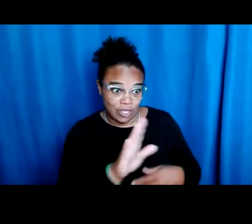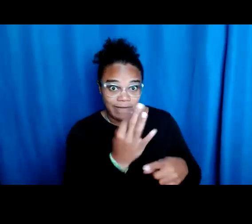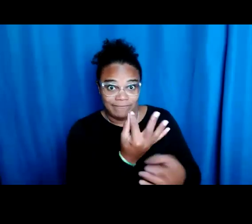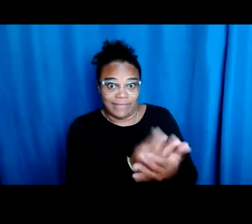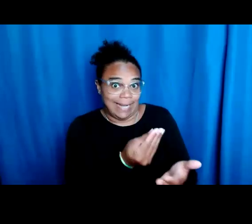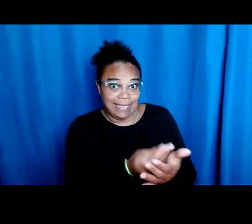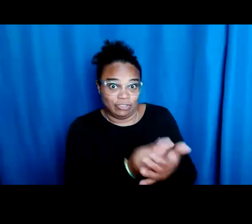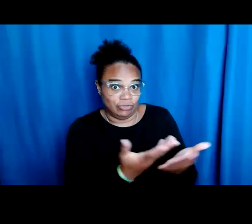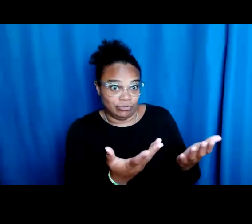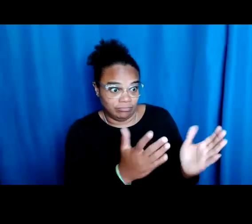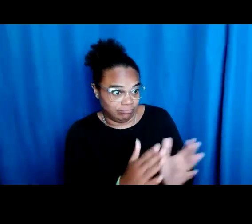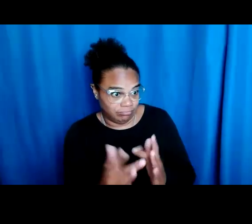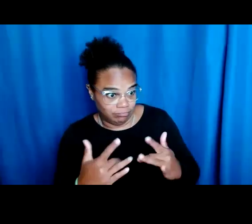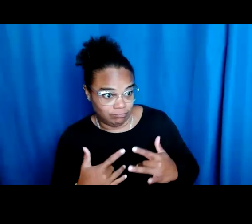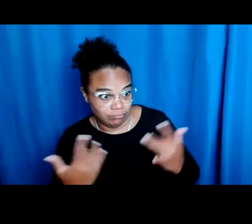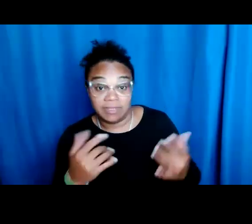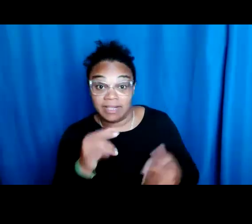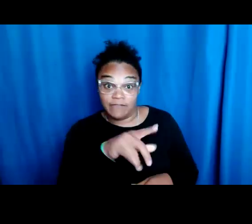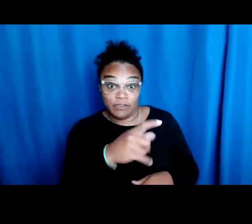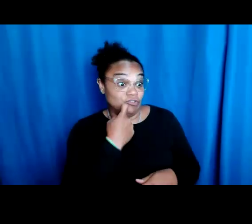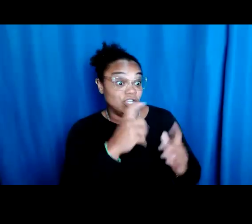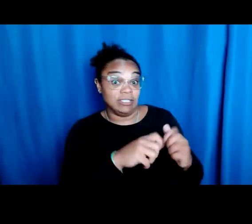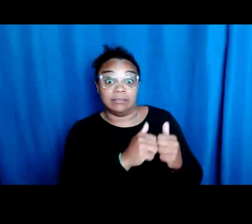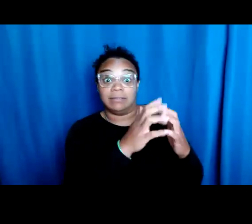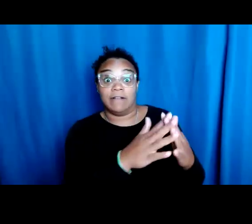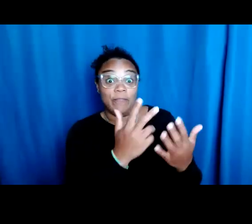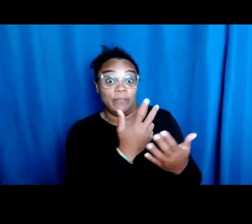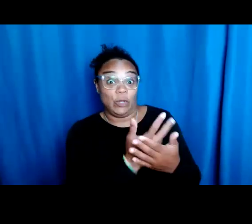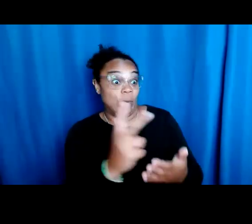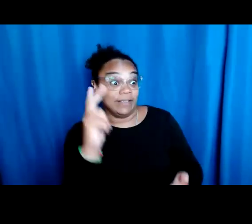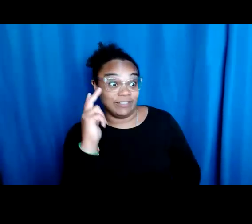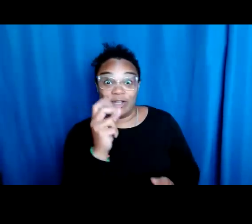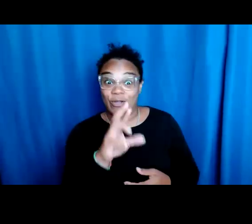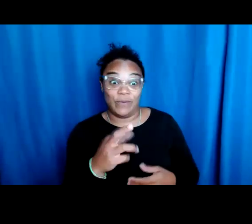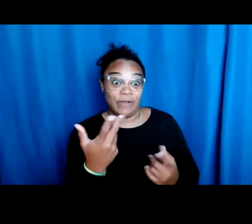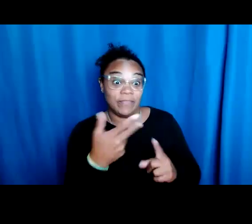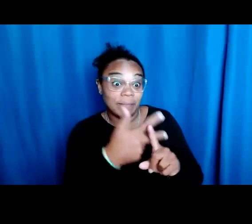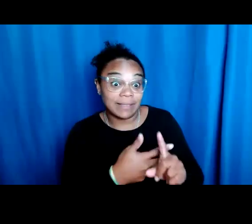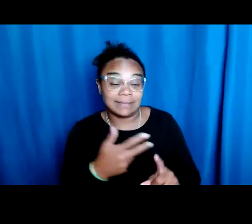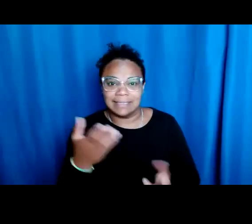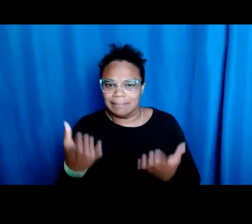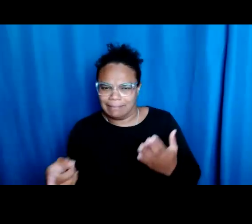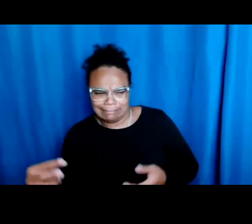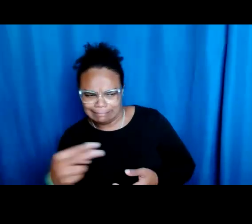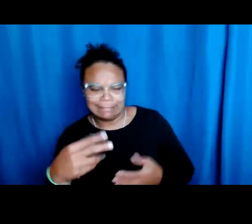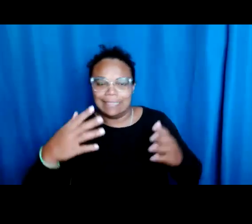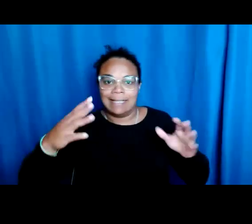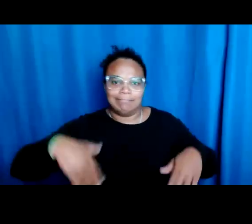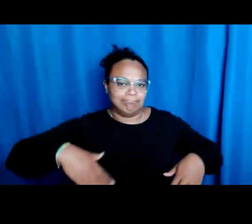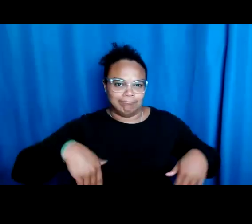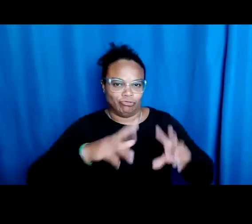ago, or you only been in business 3 months, they cannot help you. However, if you've been in business a year